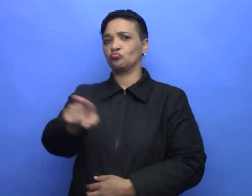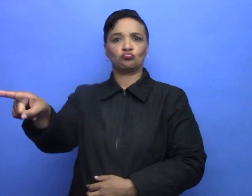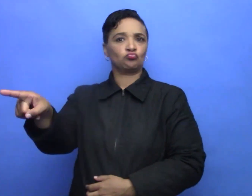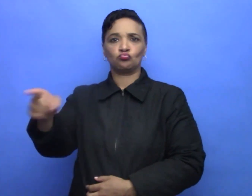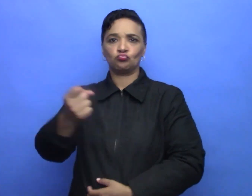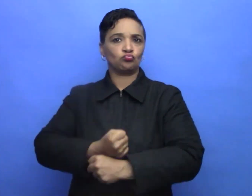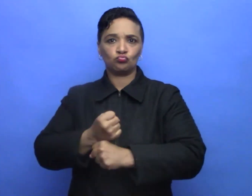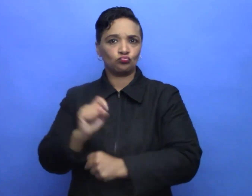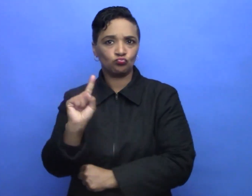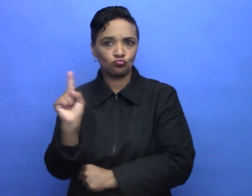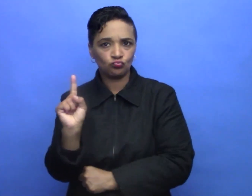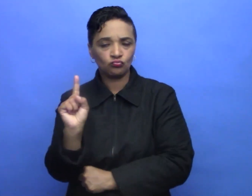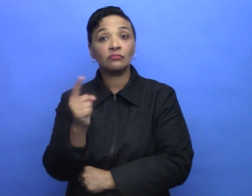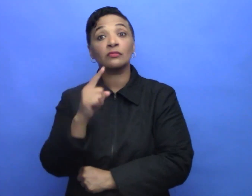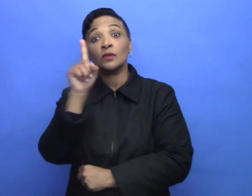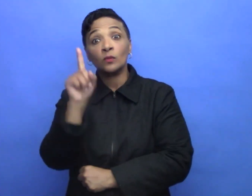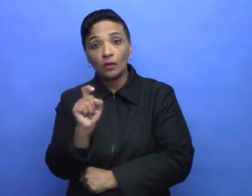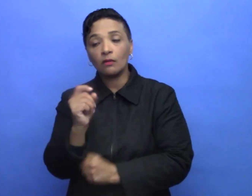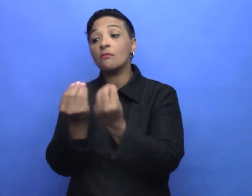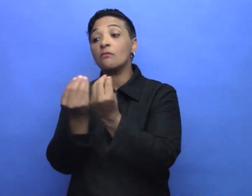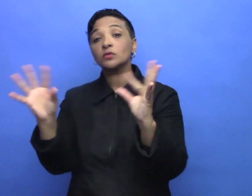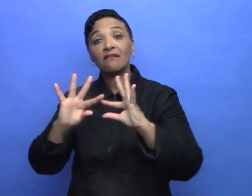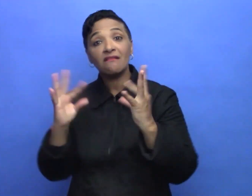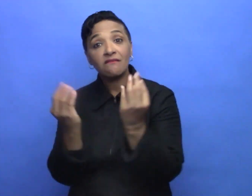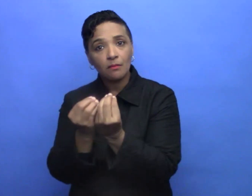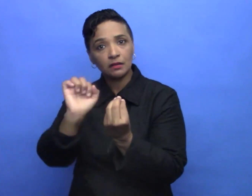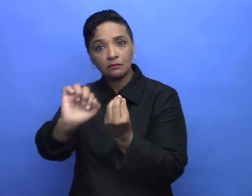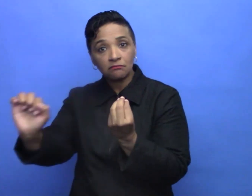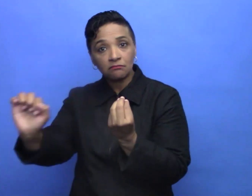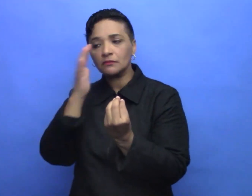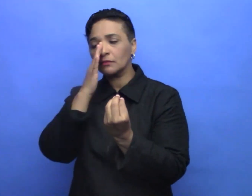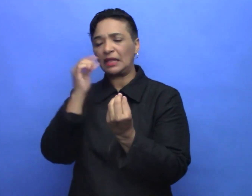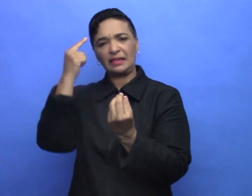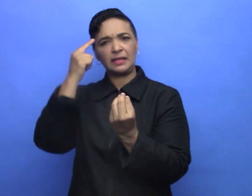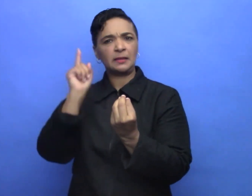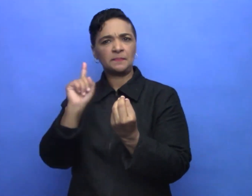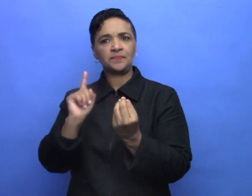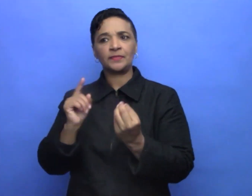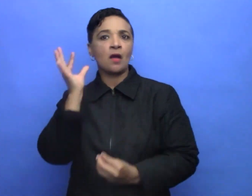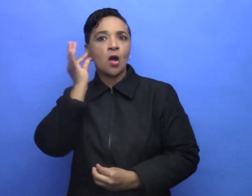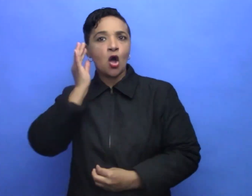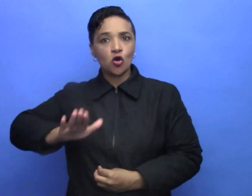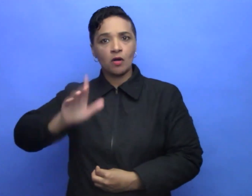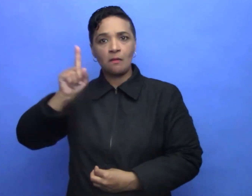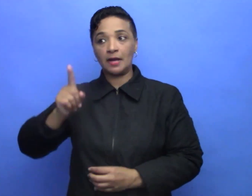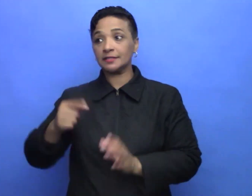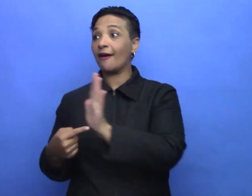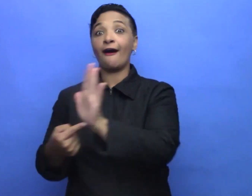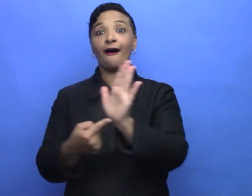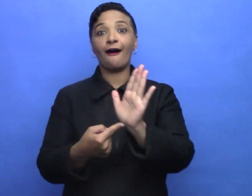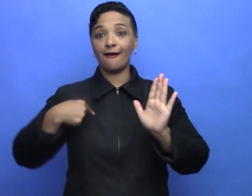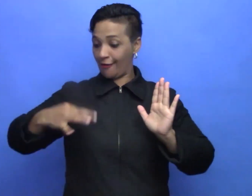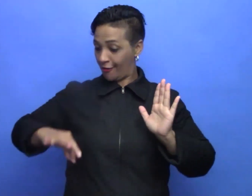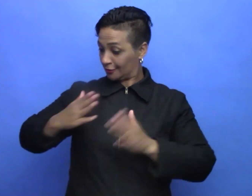Mostly protective families might decide to make their girls stay at home.